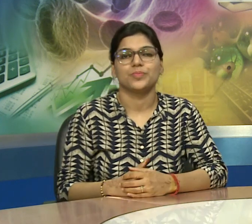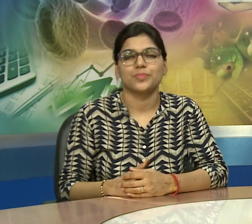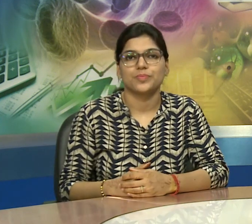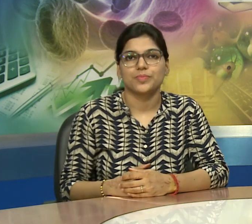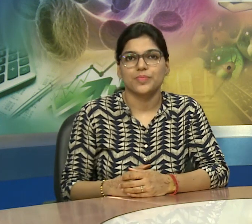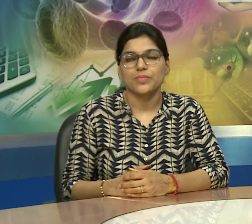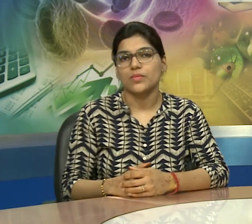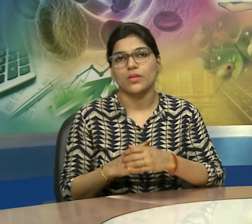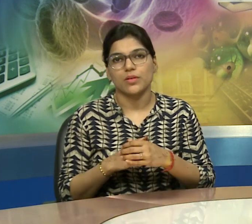First,